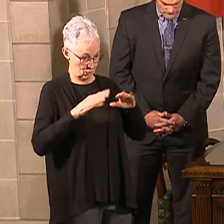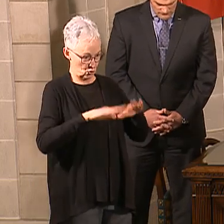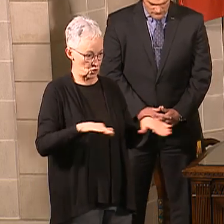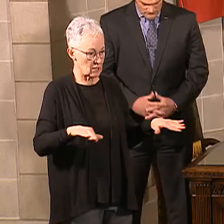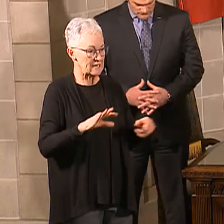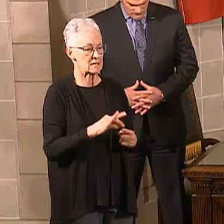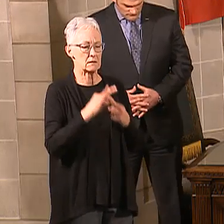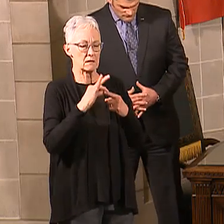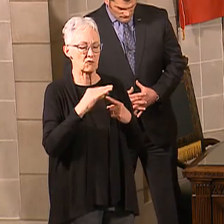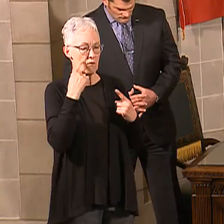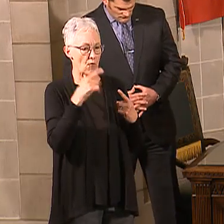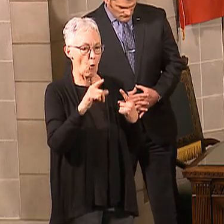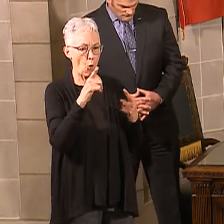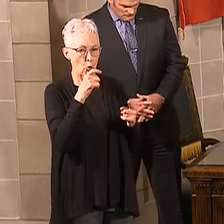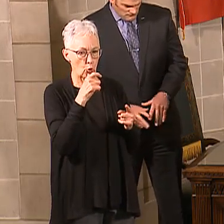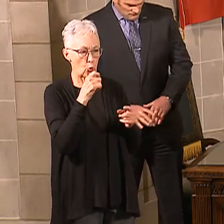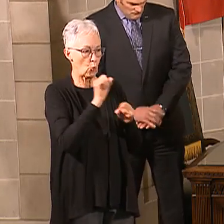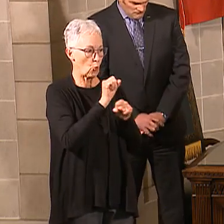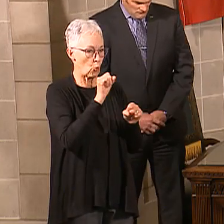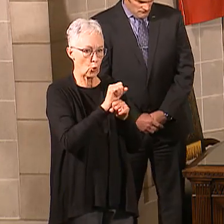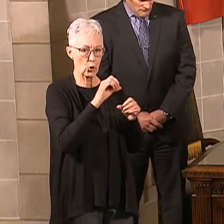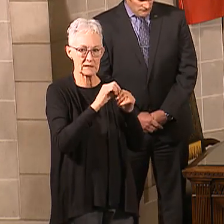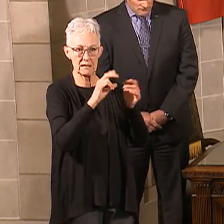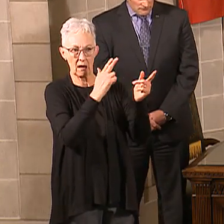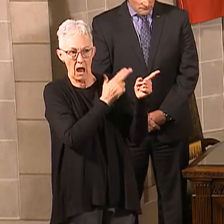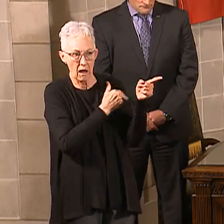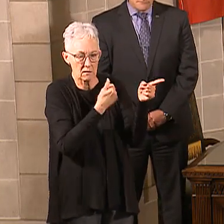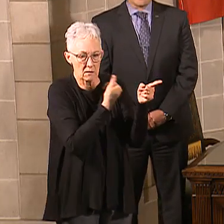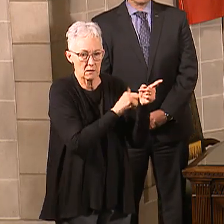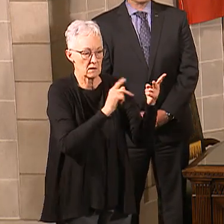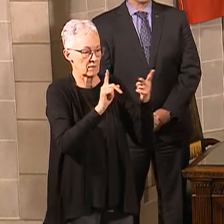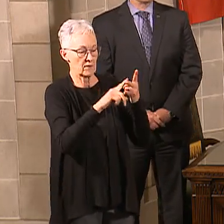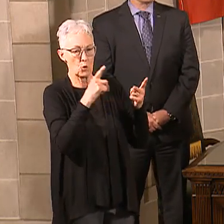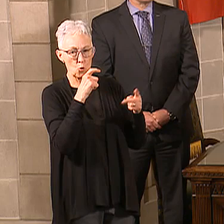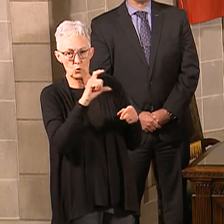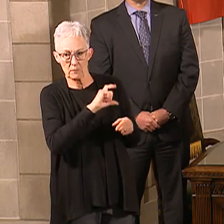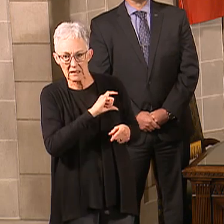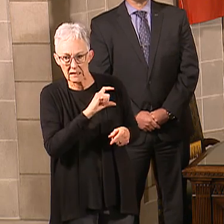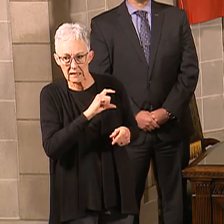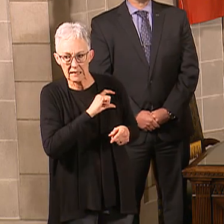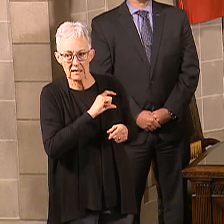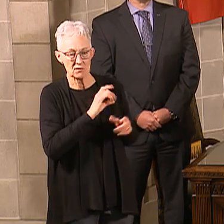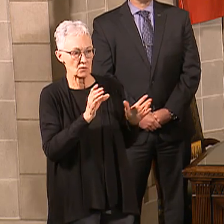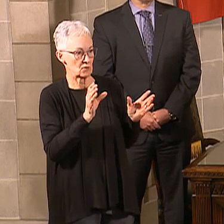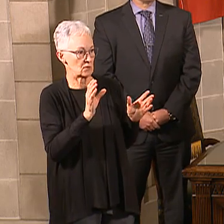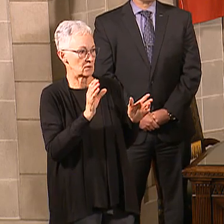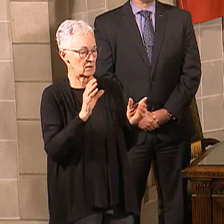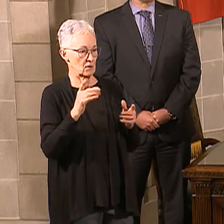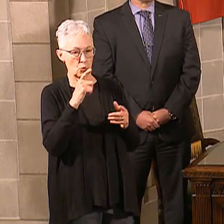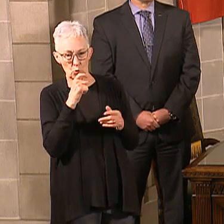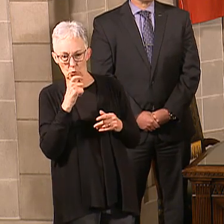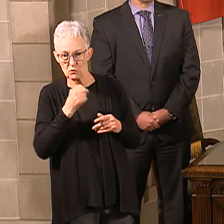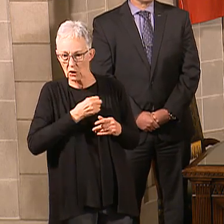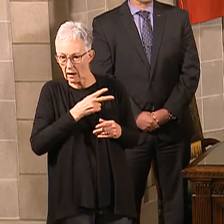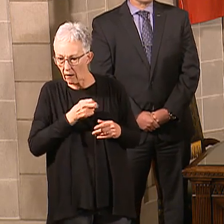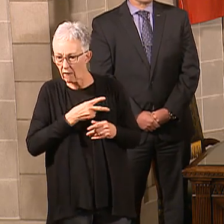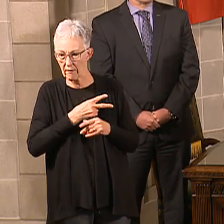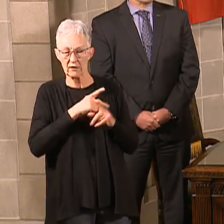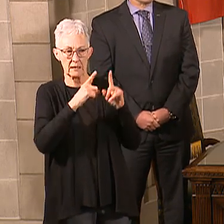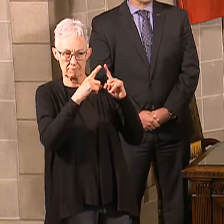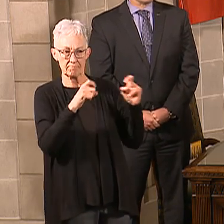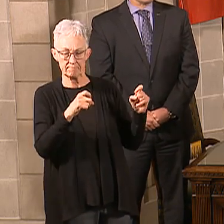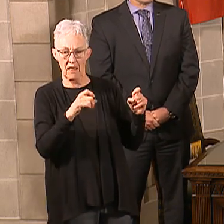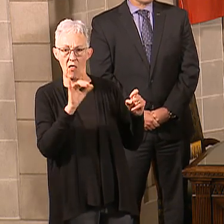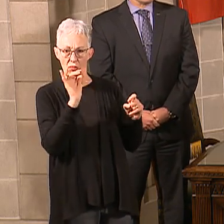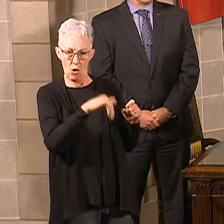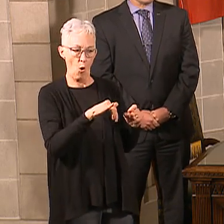we are also looking at other ways that we can expand that daycare capacity. One of the ways we're looking at that is working with churches to be able to get them engaged, and we'd certainly